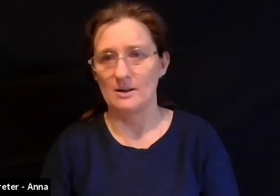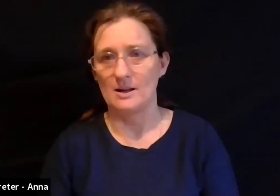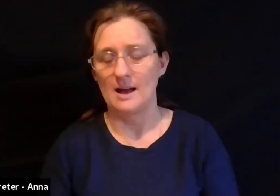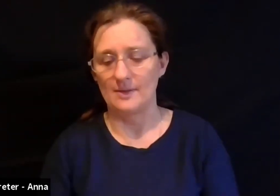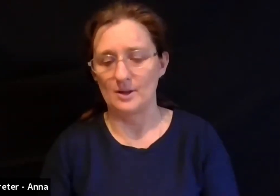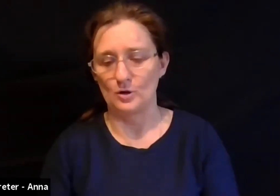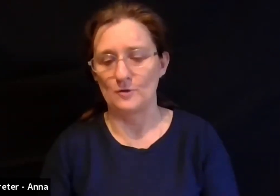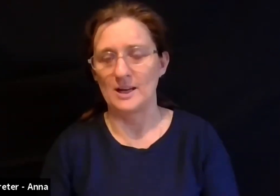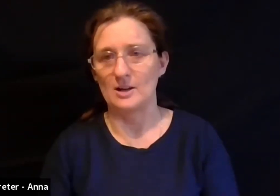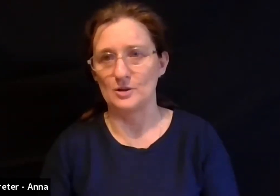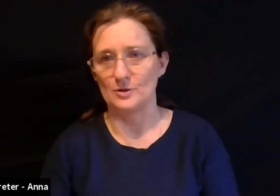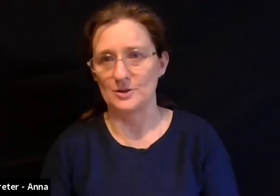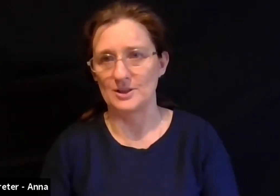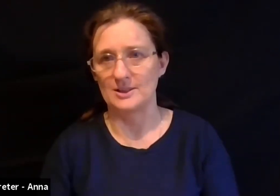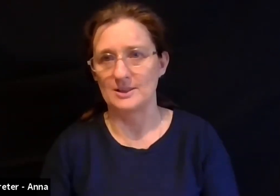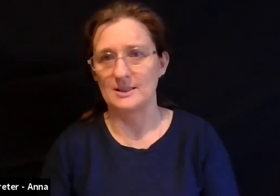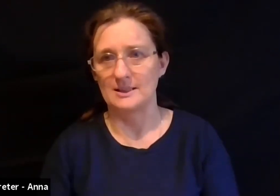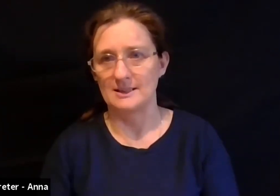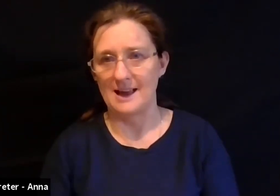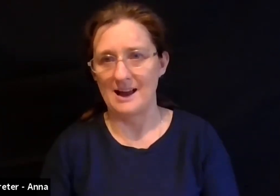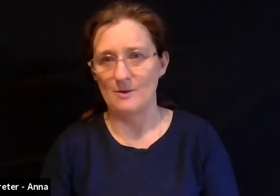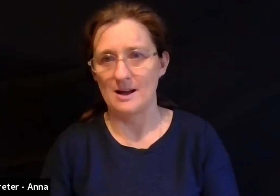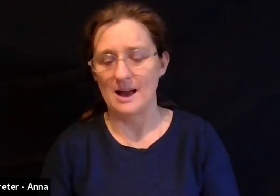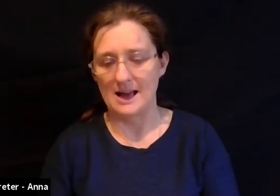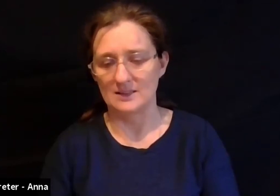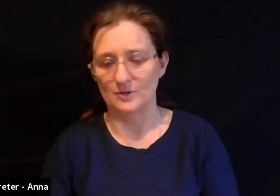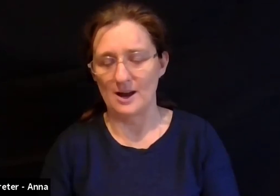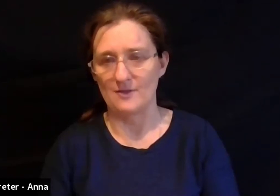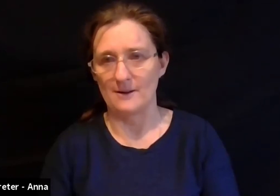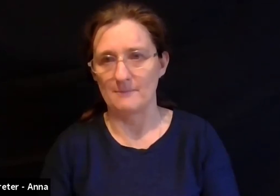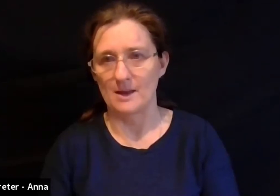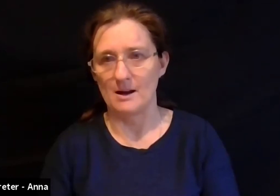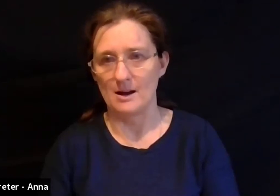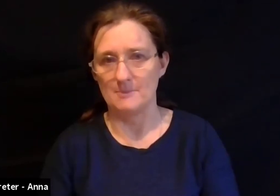power, and the glory are yours, now and forever.